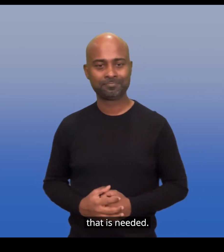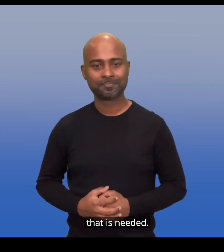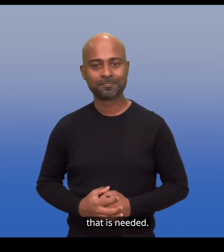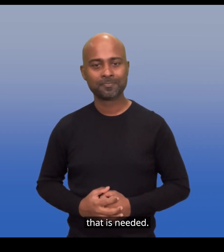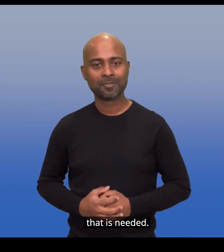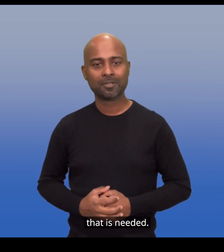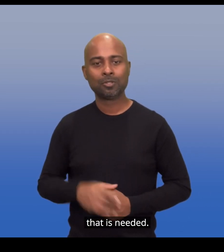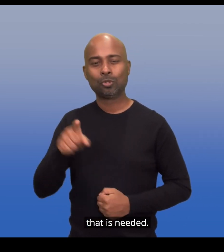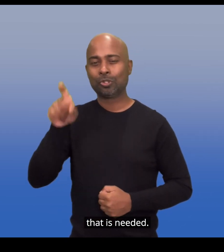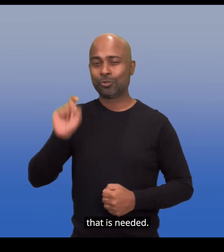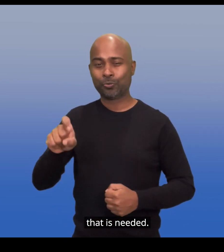needed.